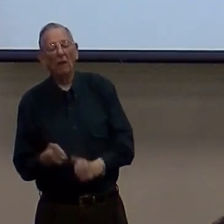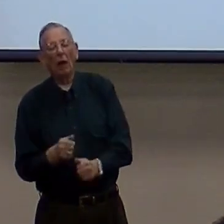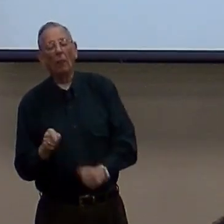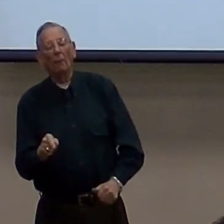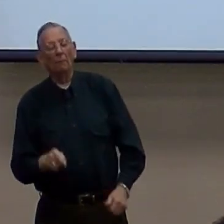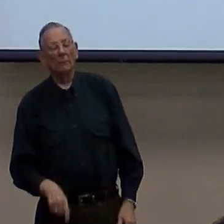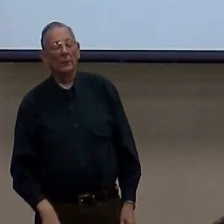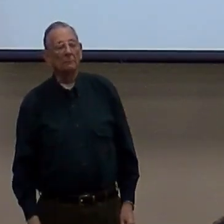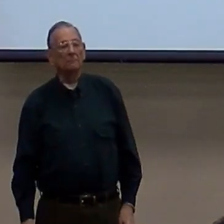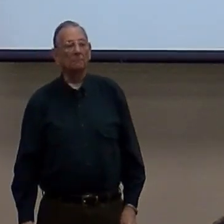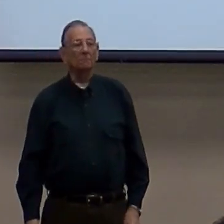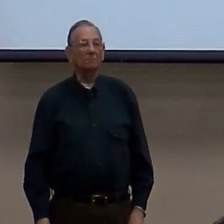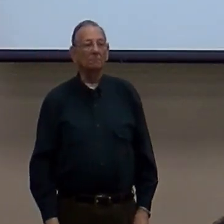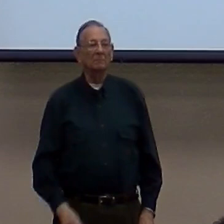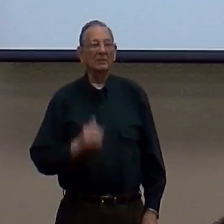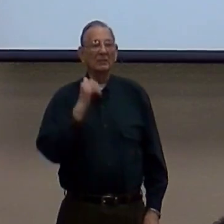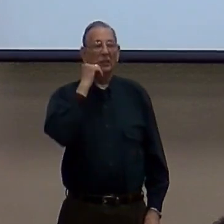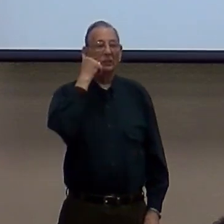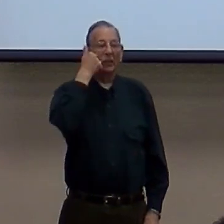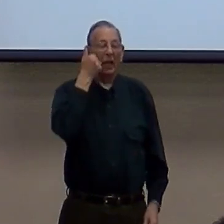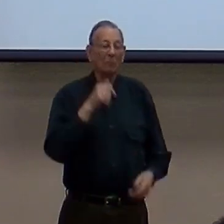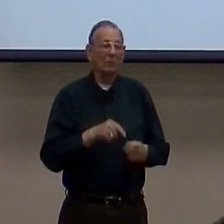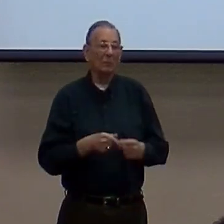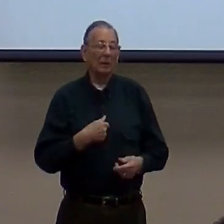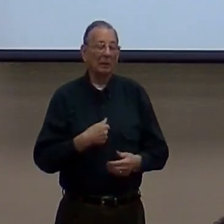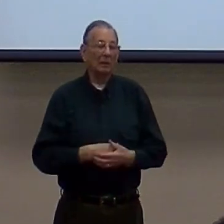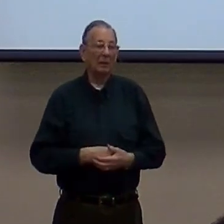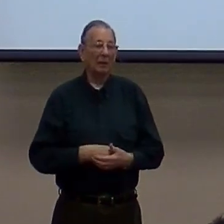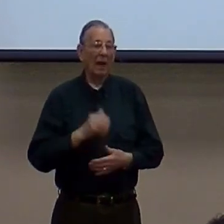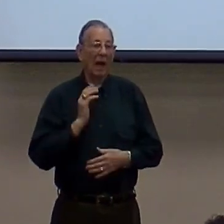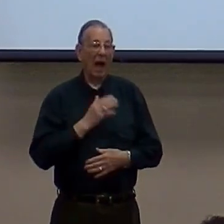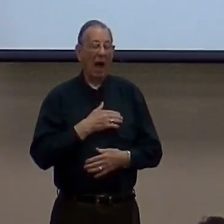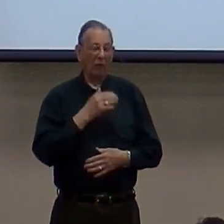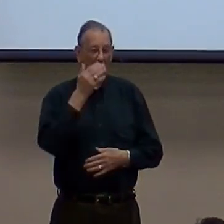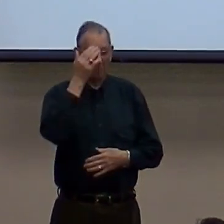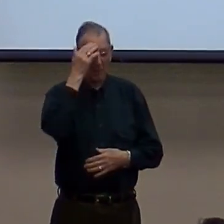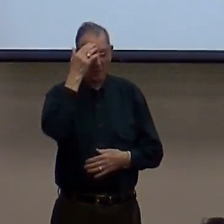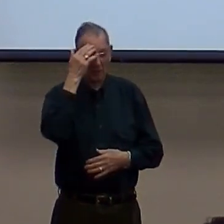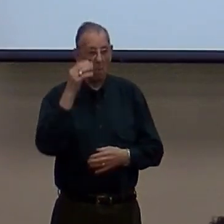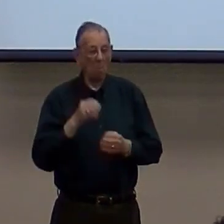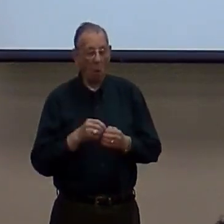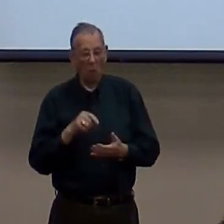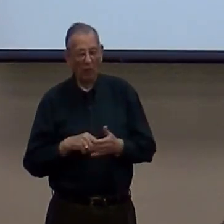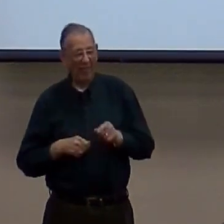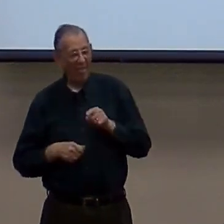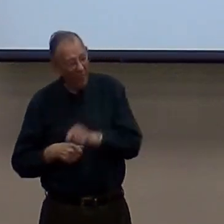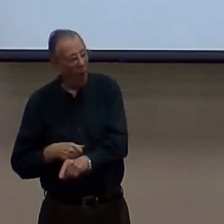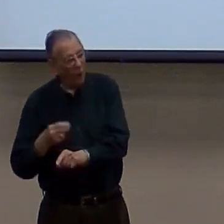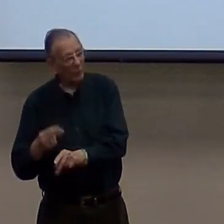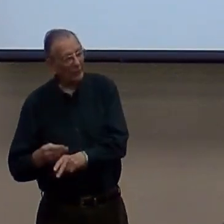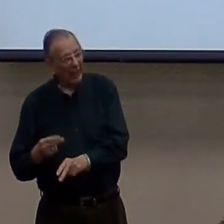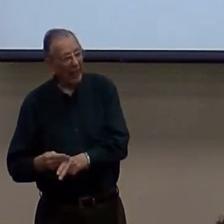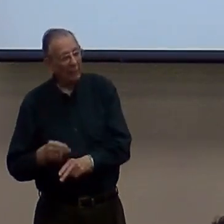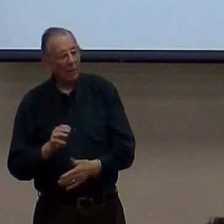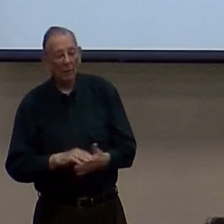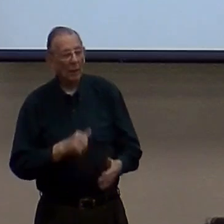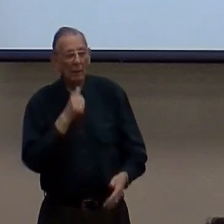them. It's a shame to me that our familiarity is more with those